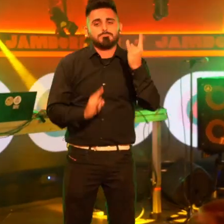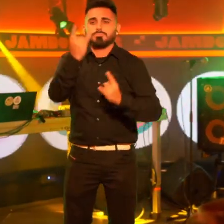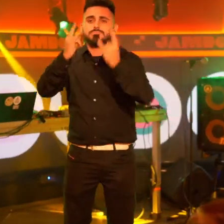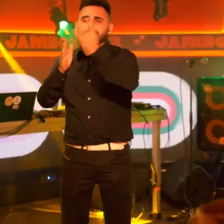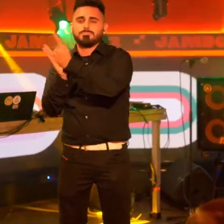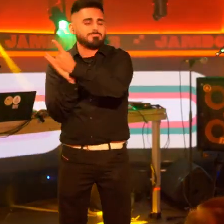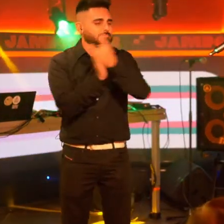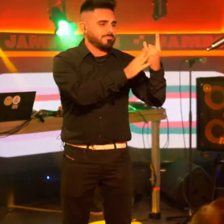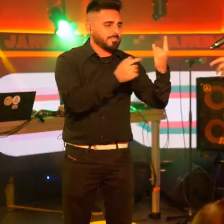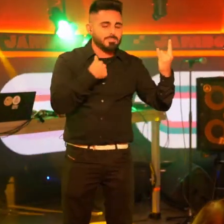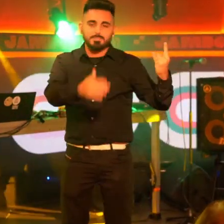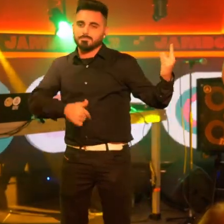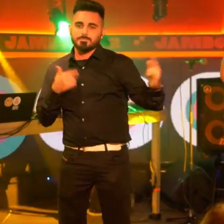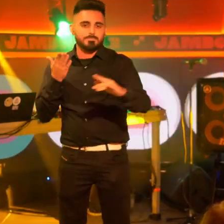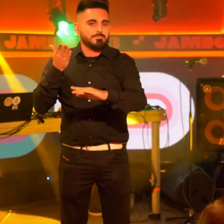just fade away.